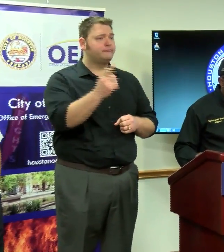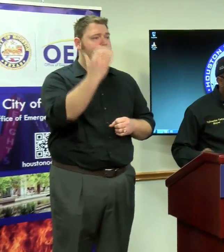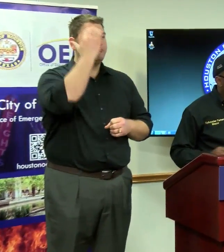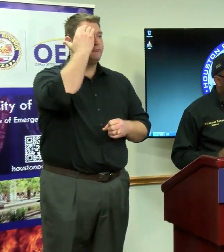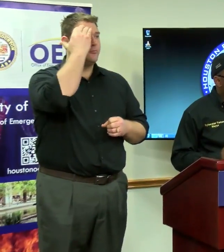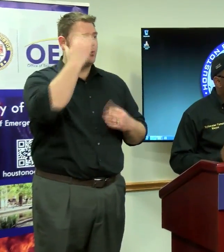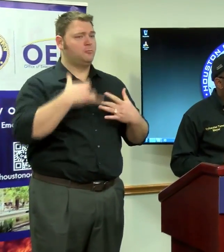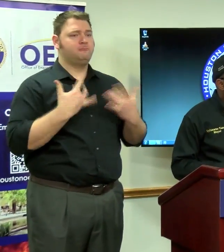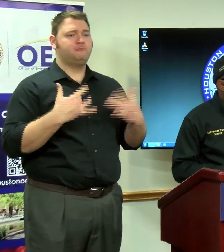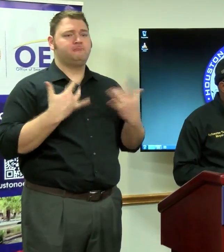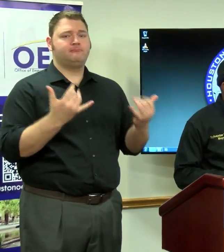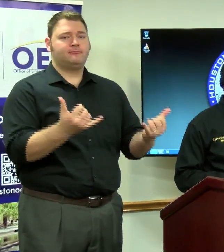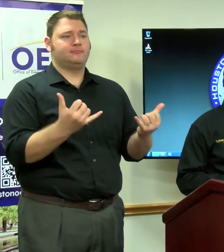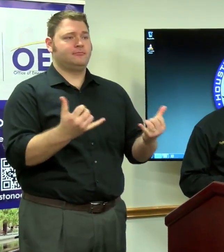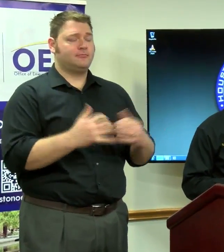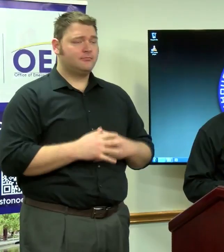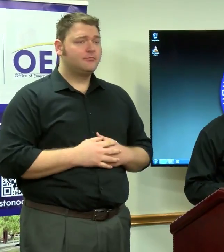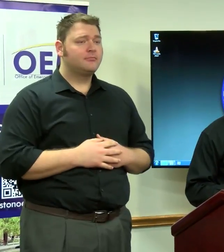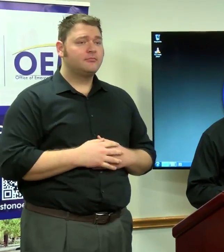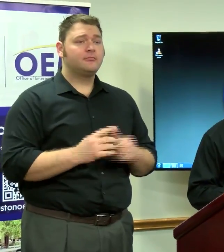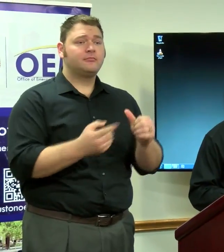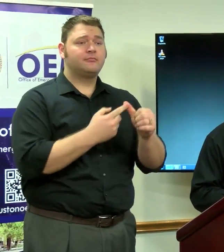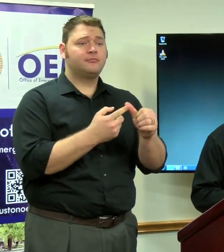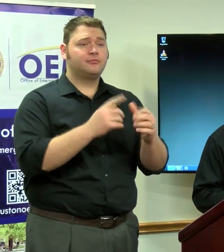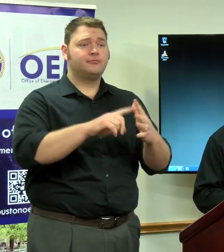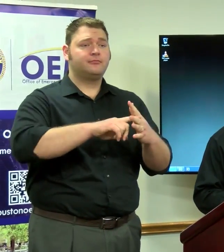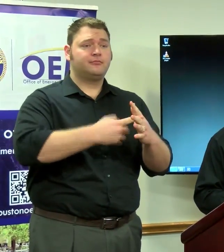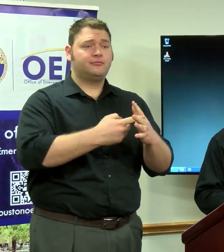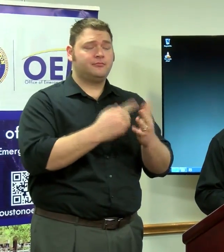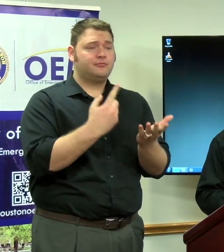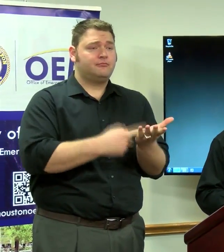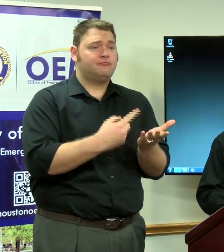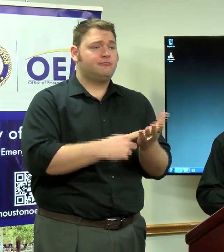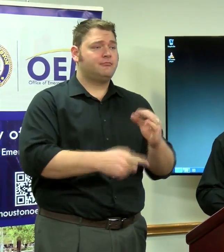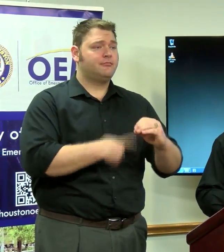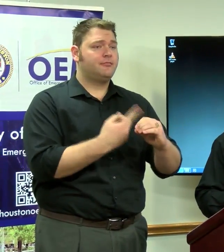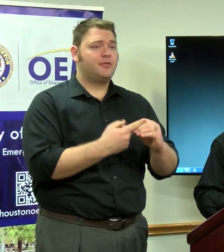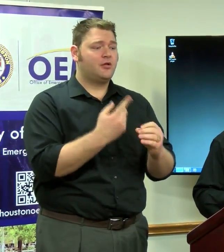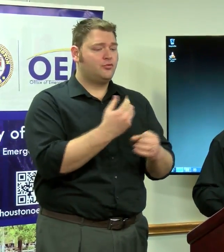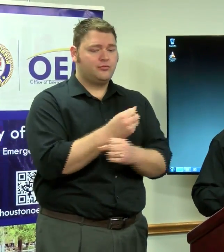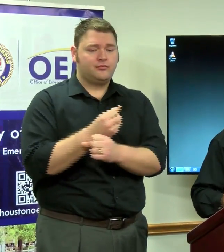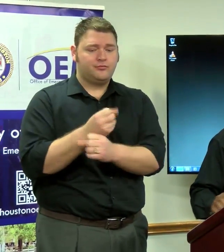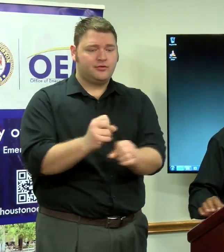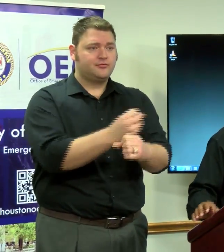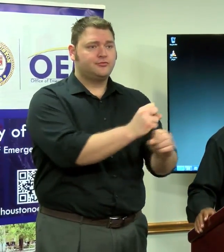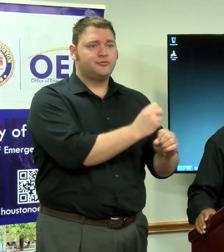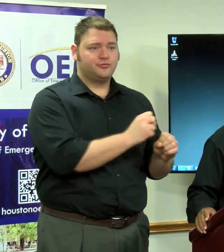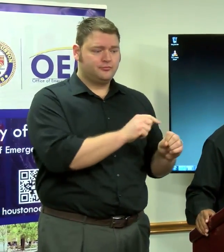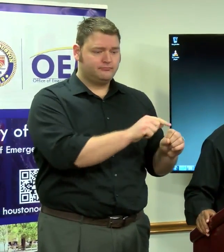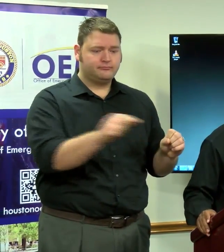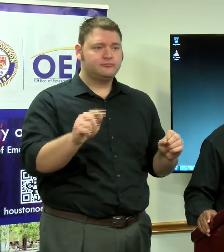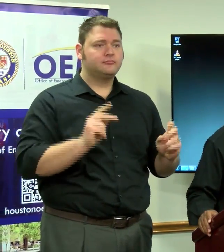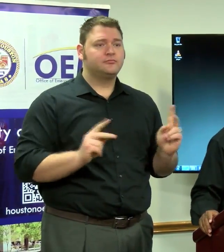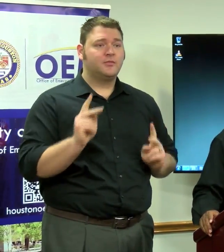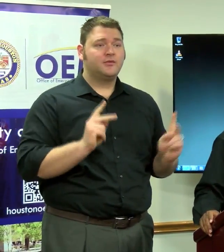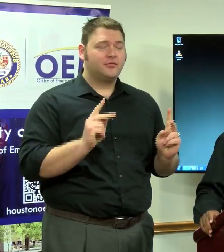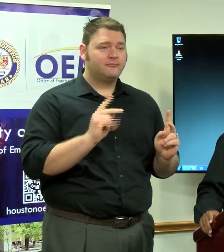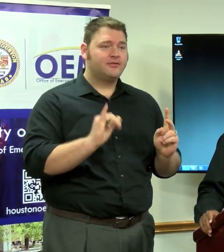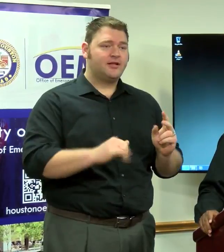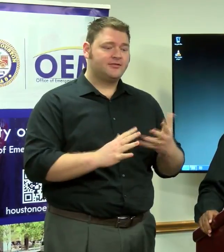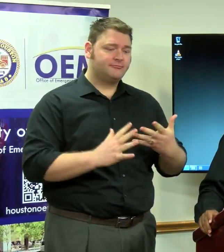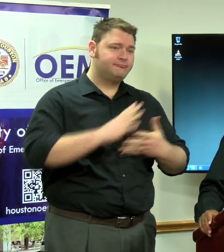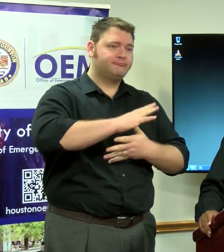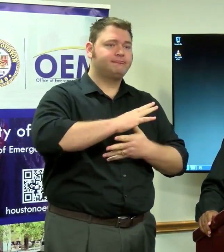to date. I first want to start off by talking about the rescues, because that's a number